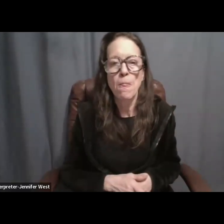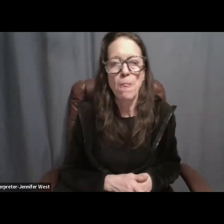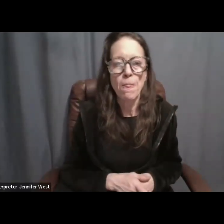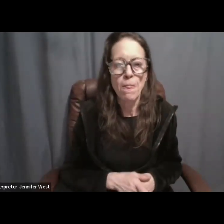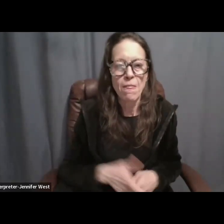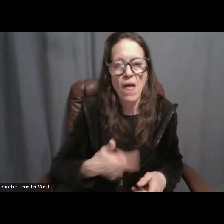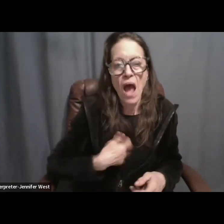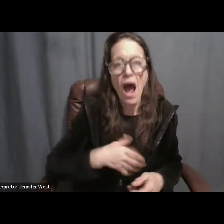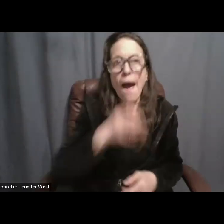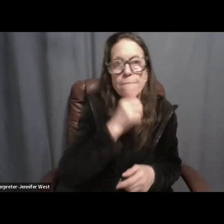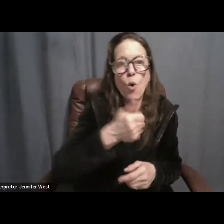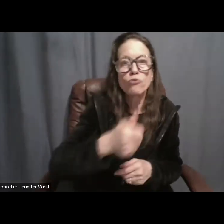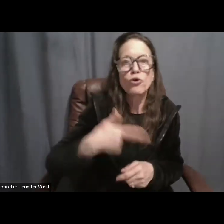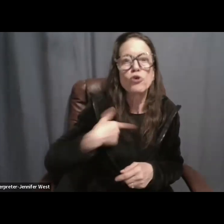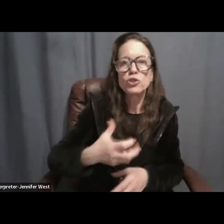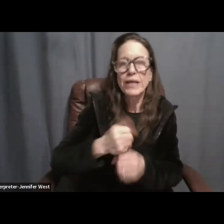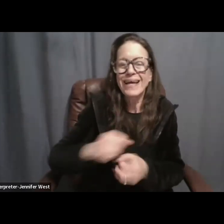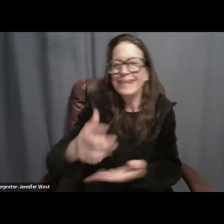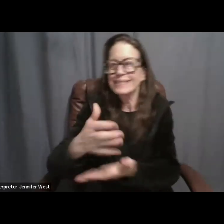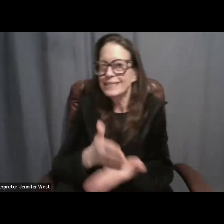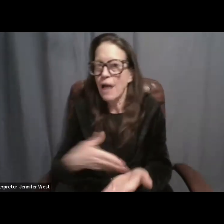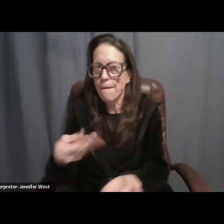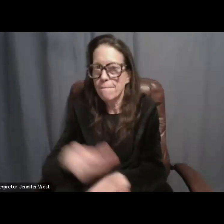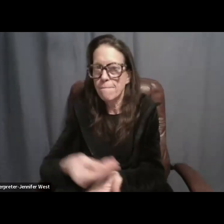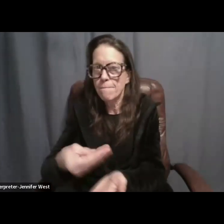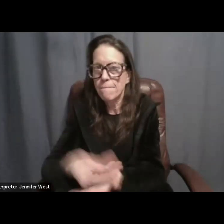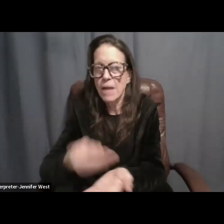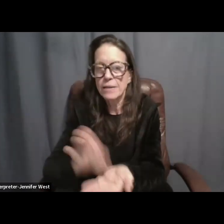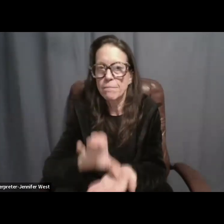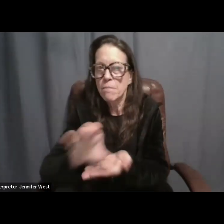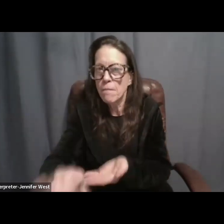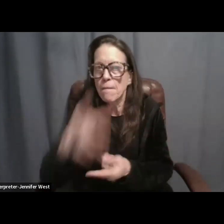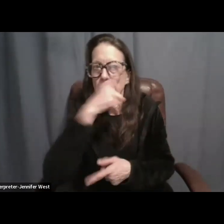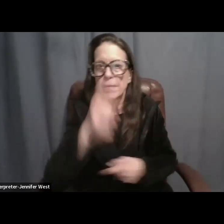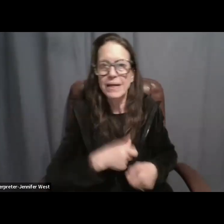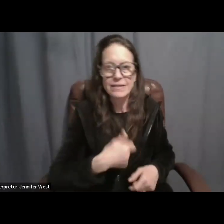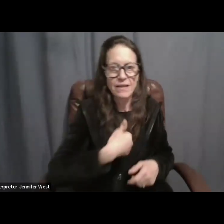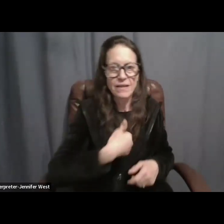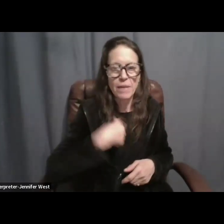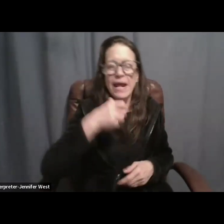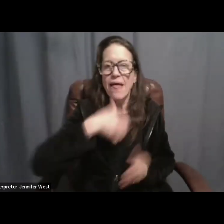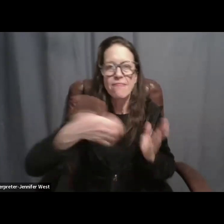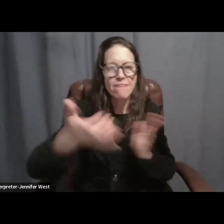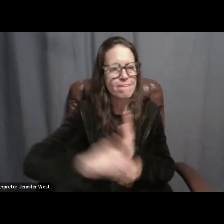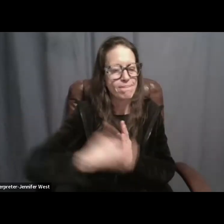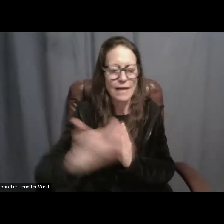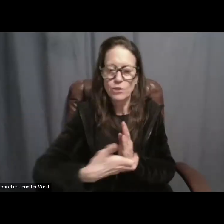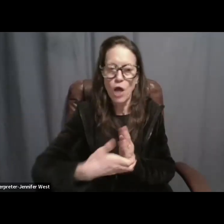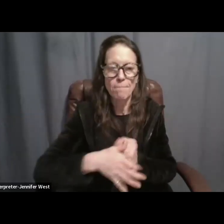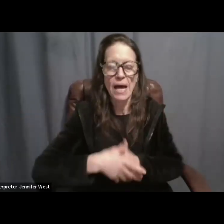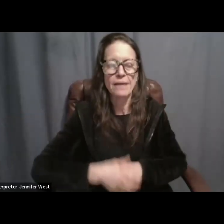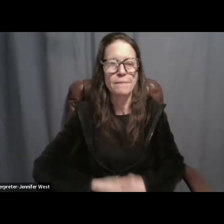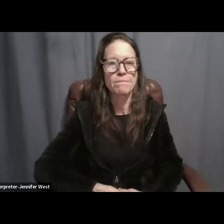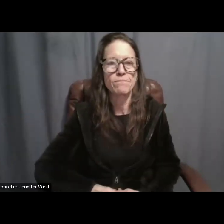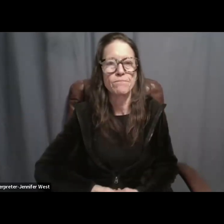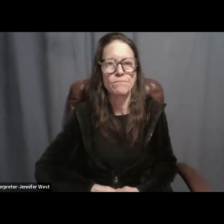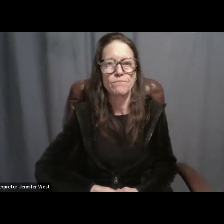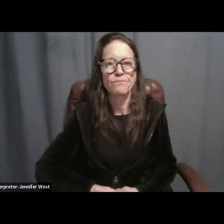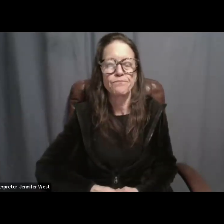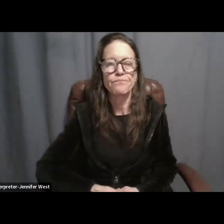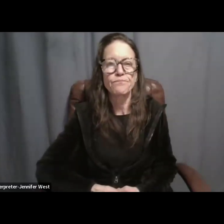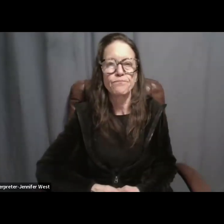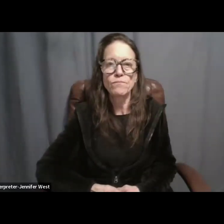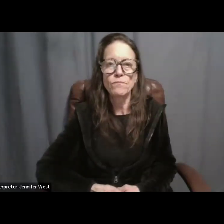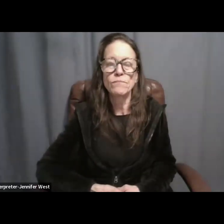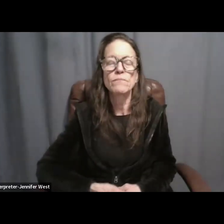so she gets some of it because of me. That's automatic. And up until